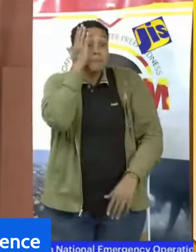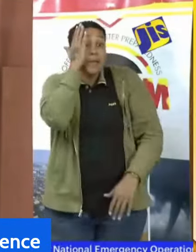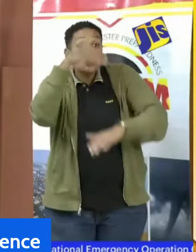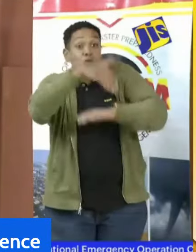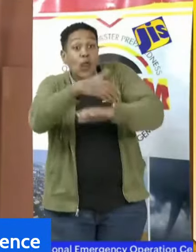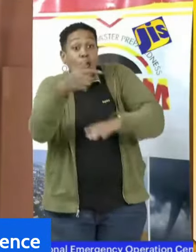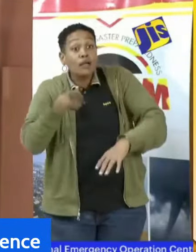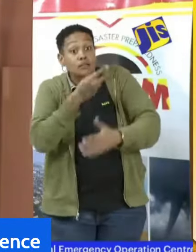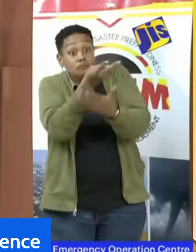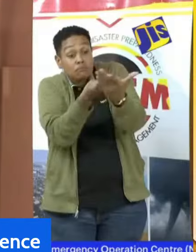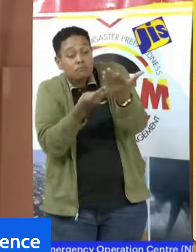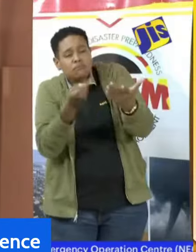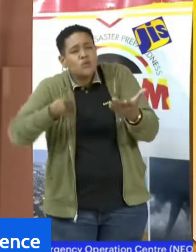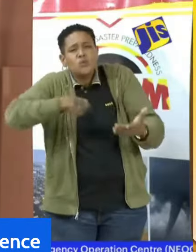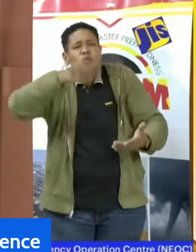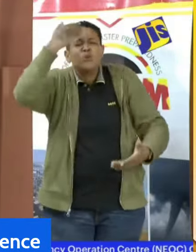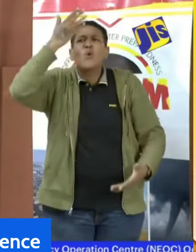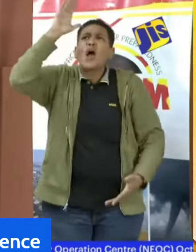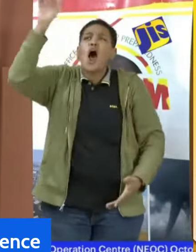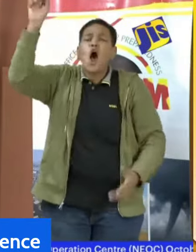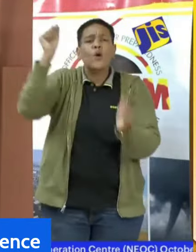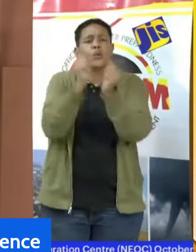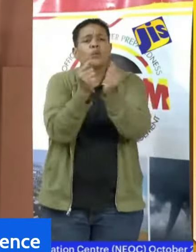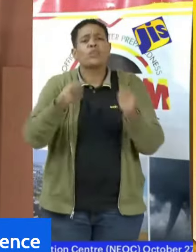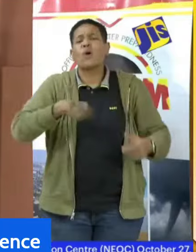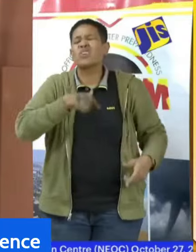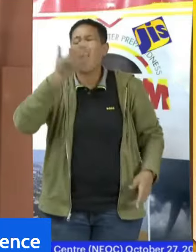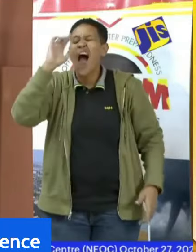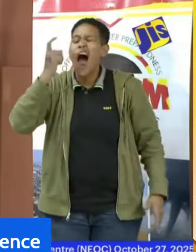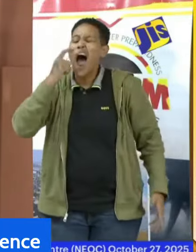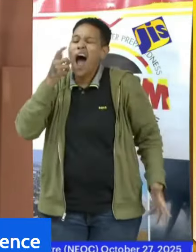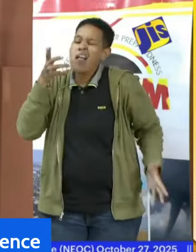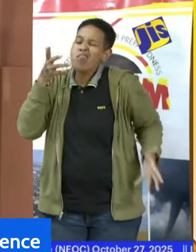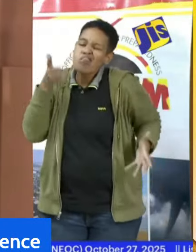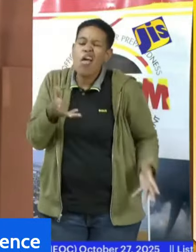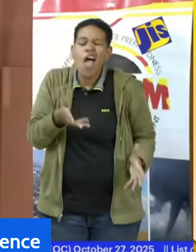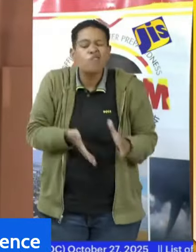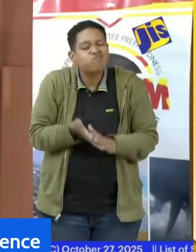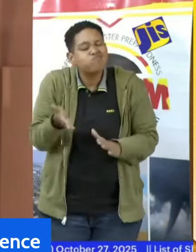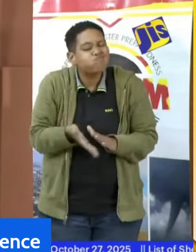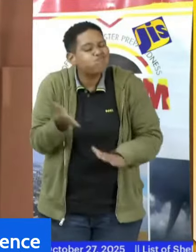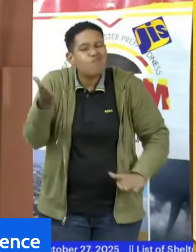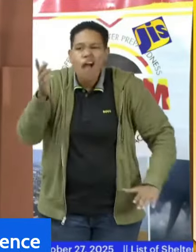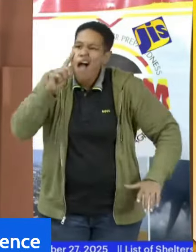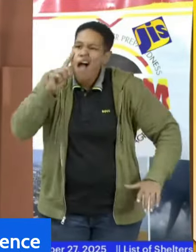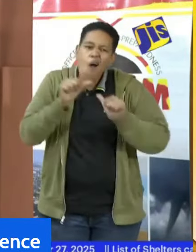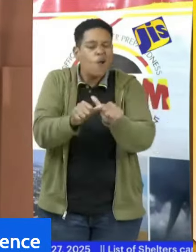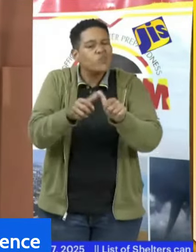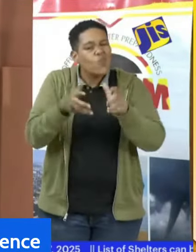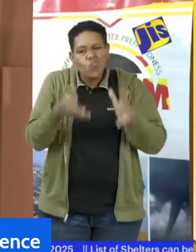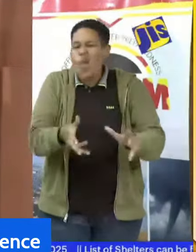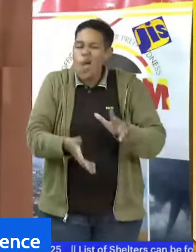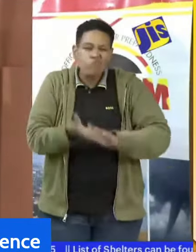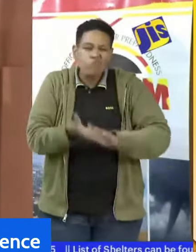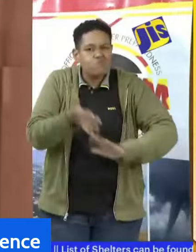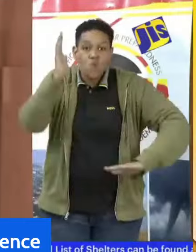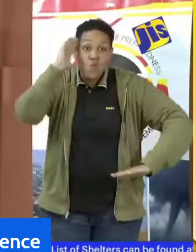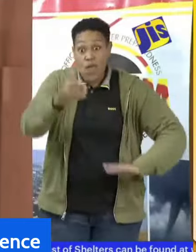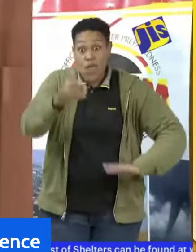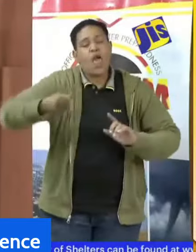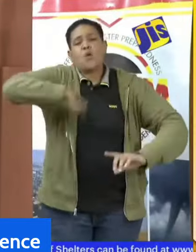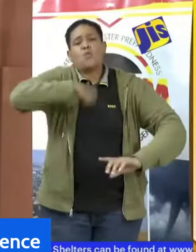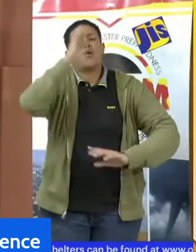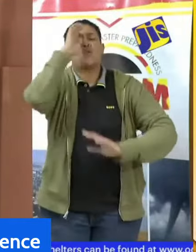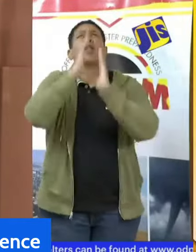tonight, we know that God is with us. God has always been with us, and he will continue to be with us. And we